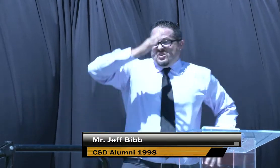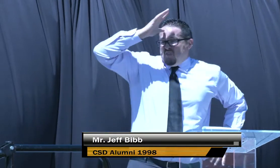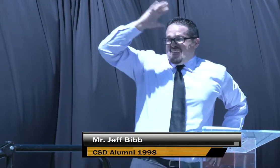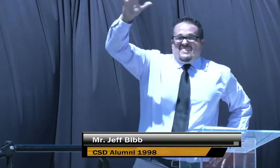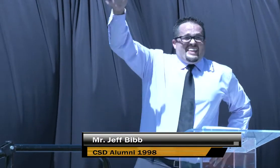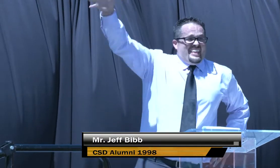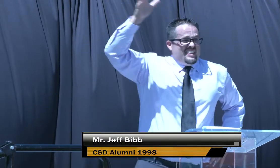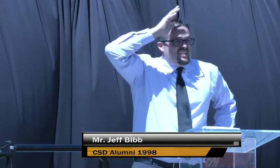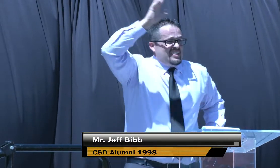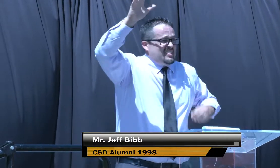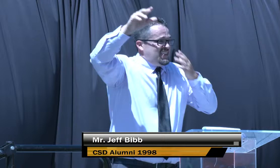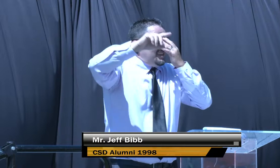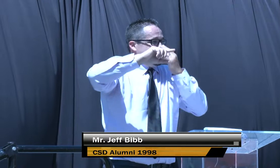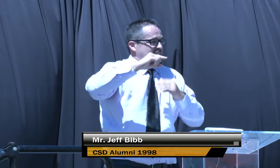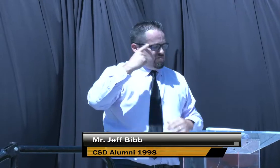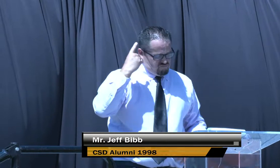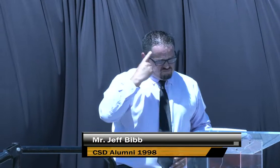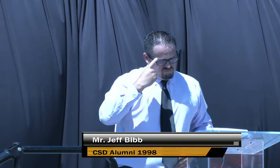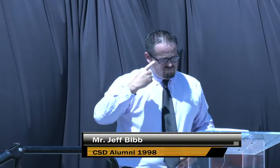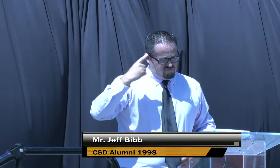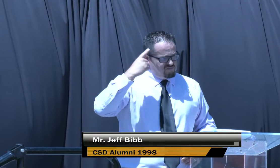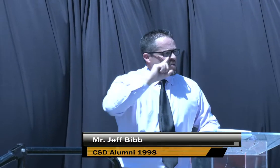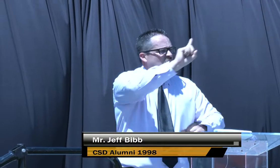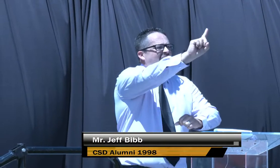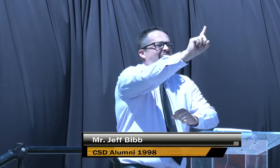With little education he gained,